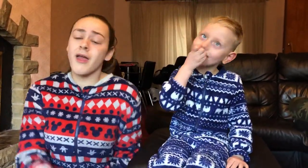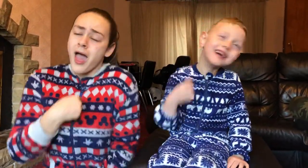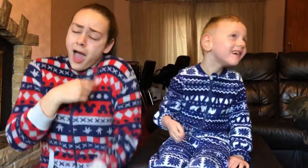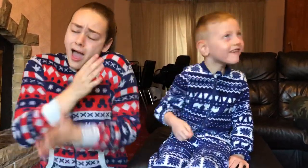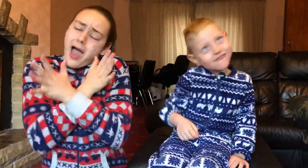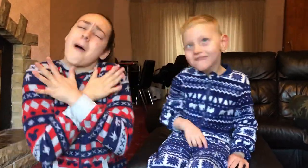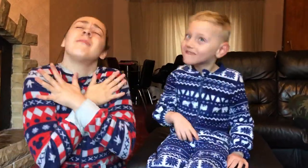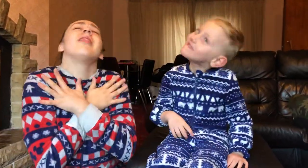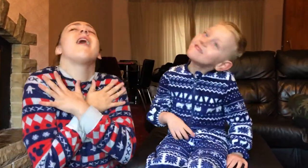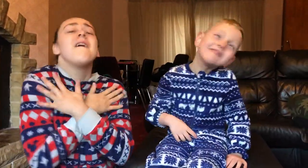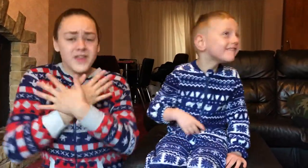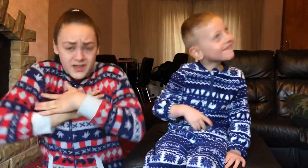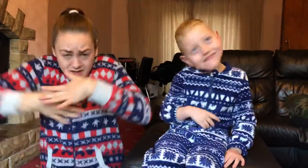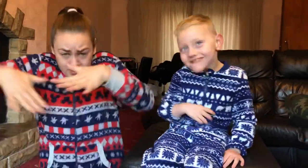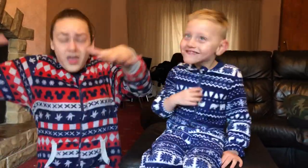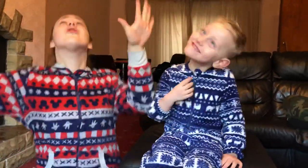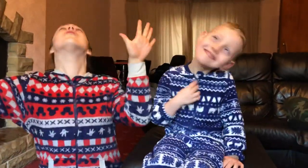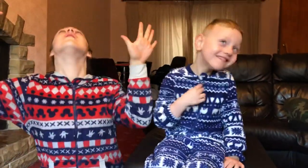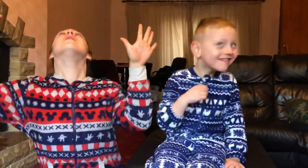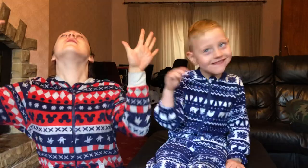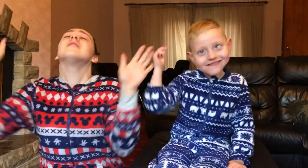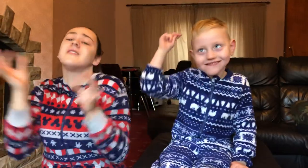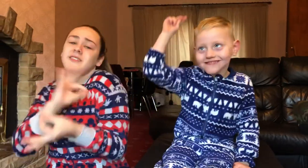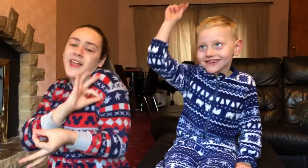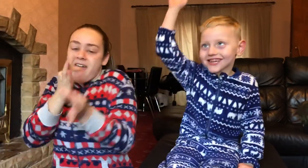I'm loving angels instead